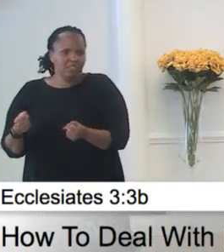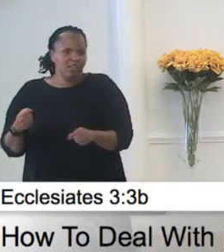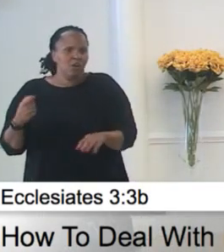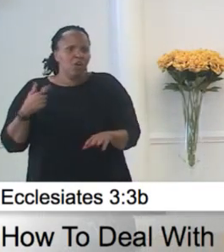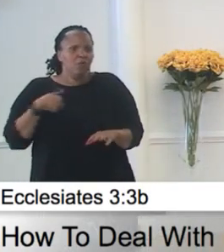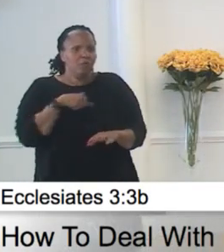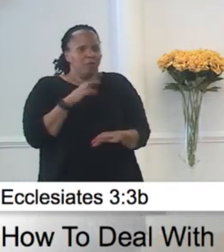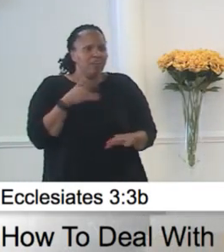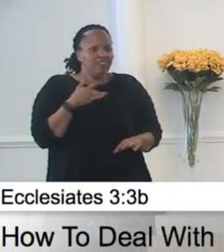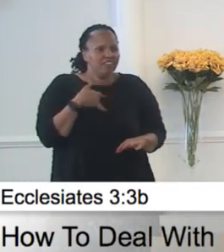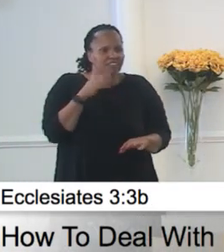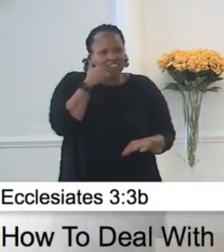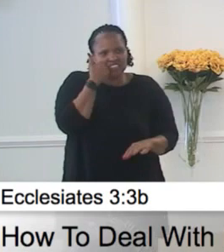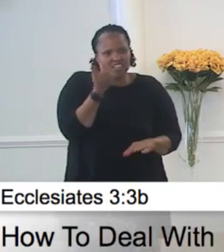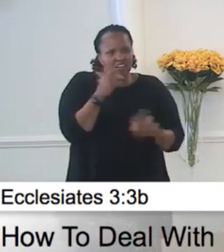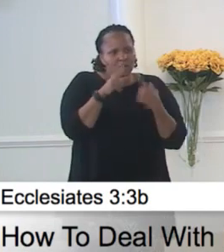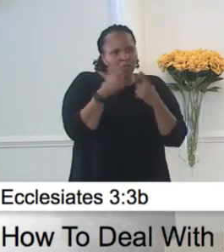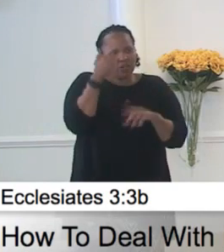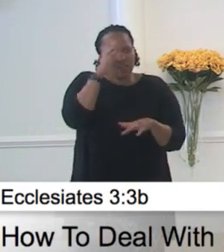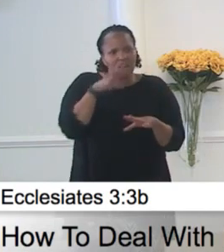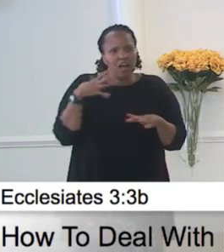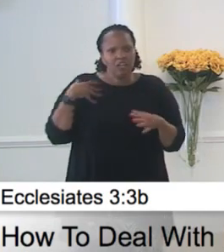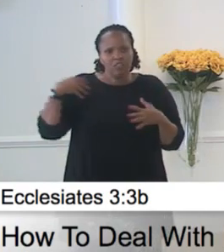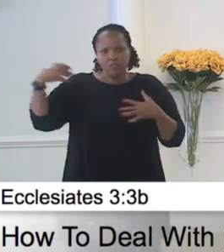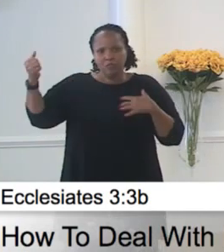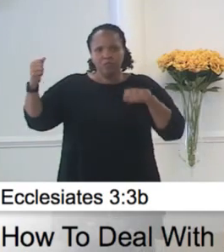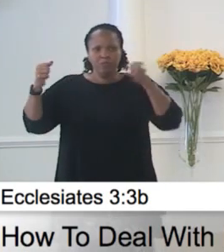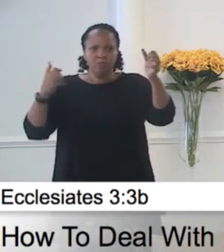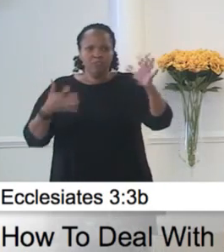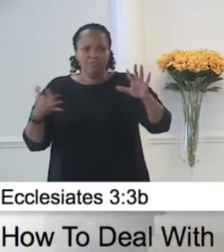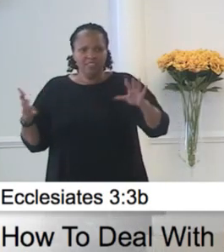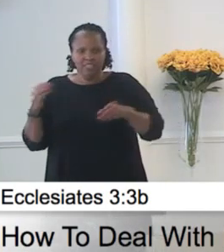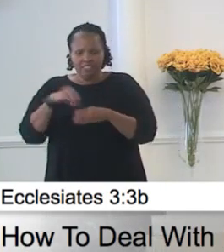ashamed when God has to remove things in our life.